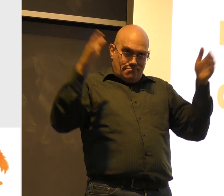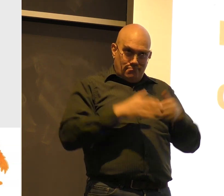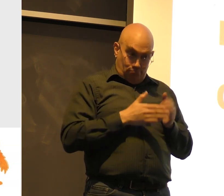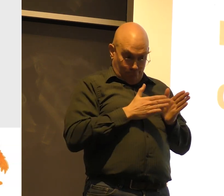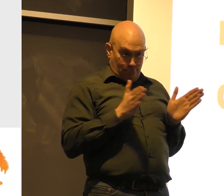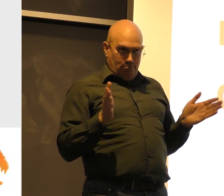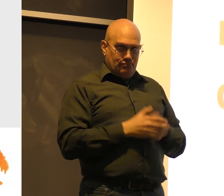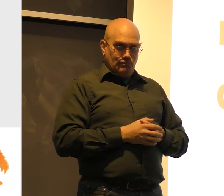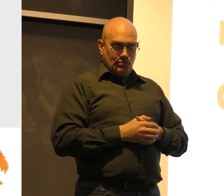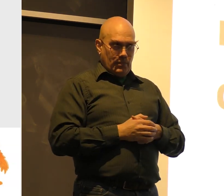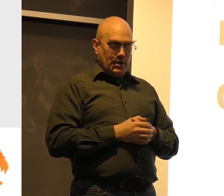broadening. People are becoming more progressive.